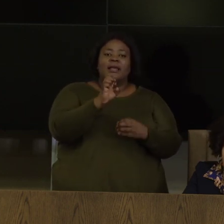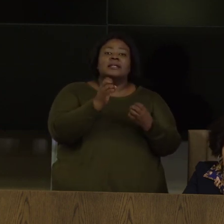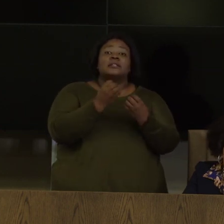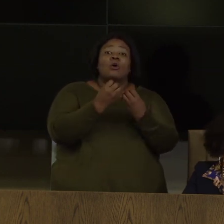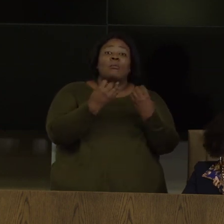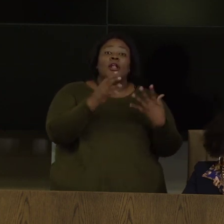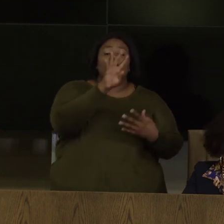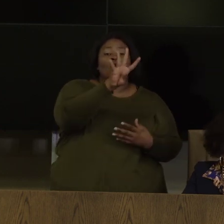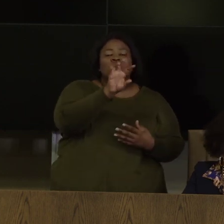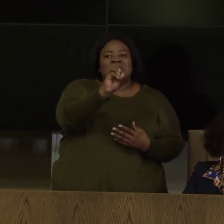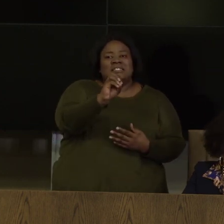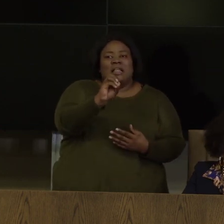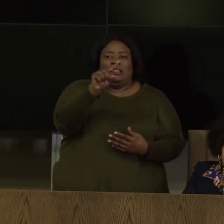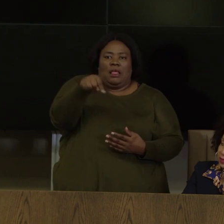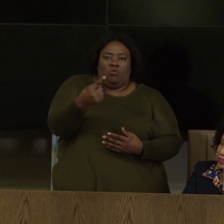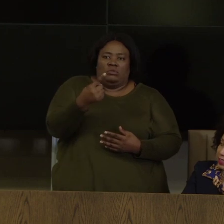5-liter bottles.